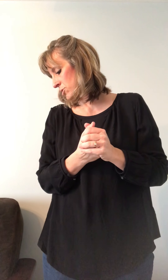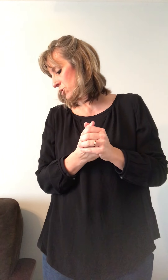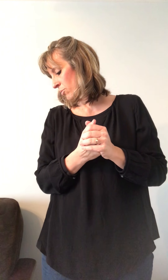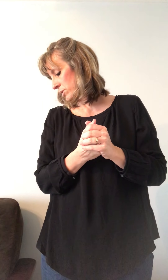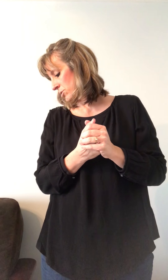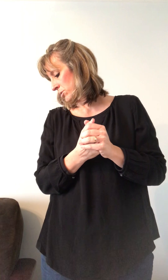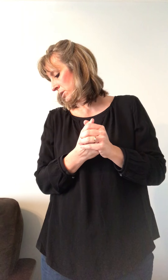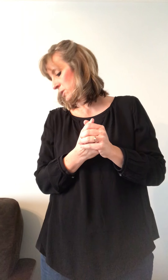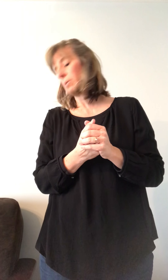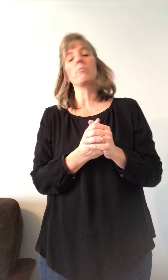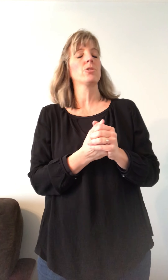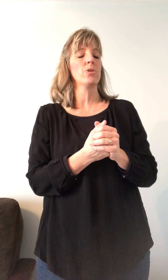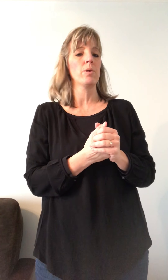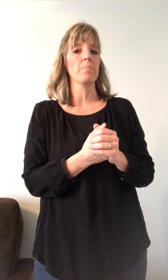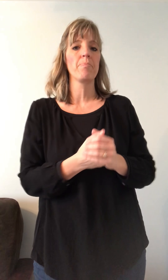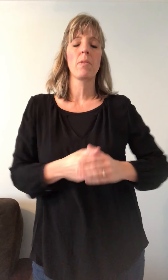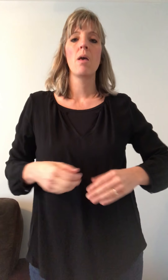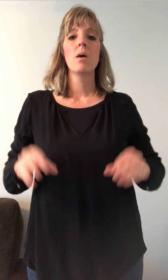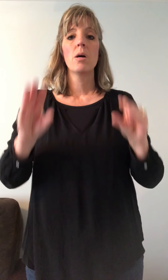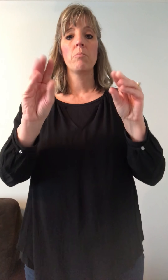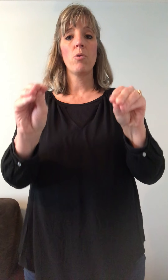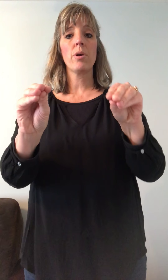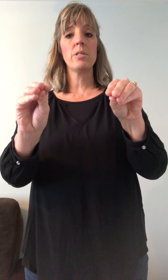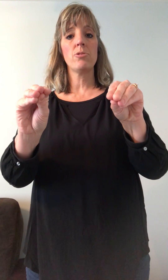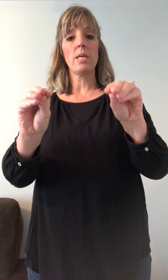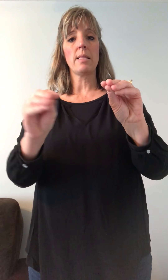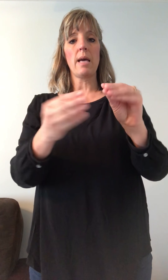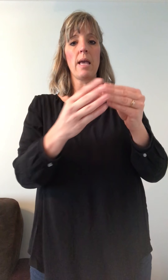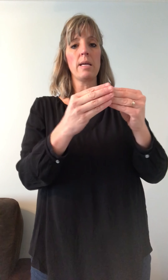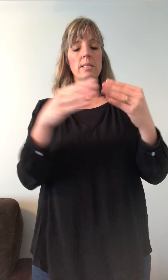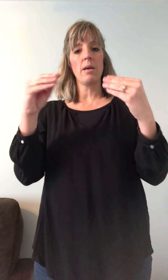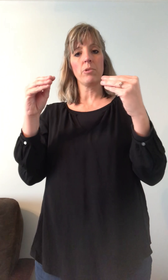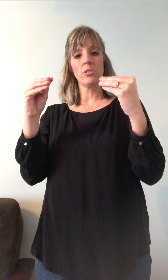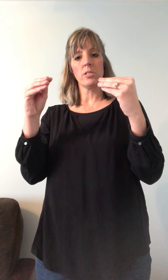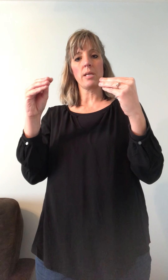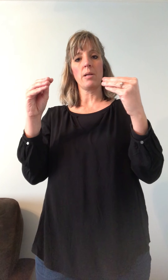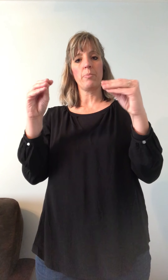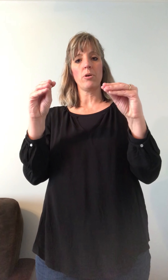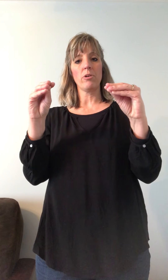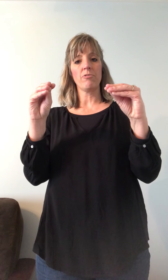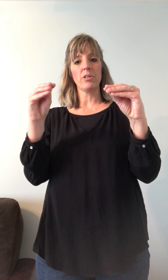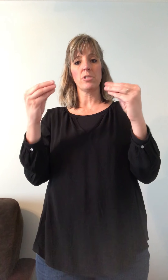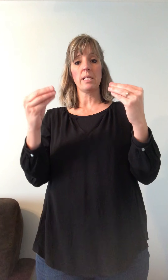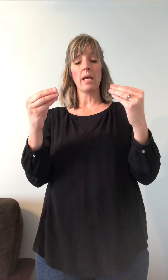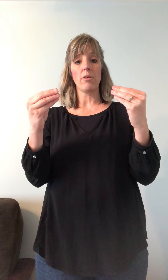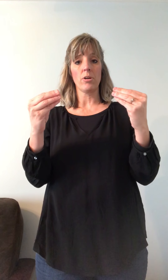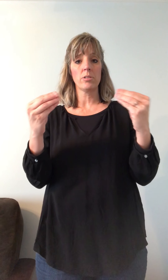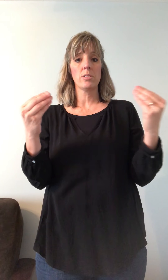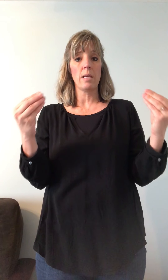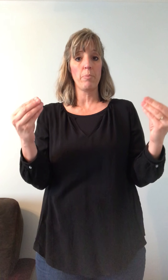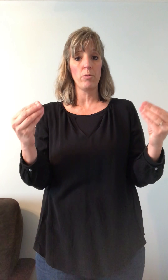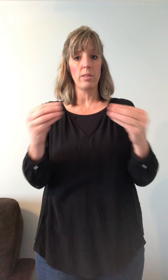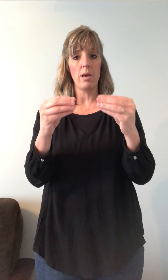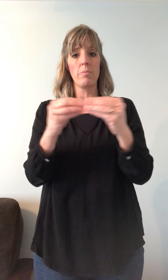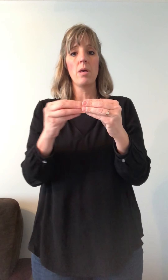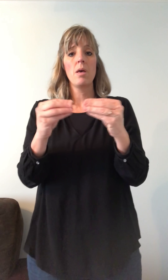show explain what you're doing. More is you take that hand again where you just kind of put all your fingers together, take both of them,